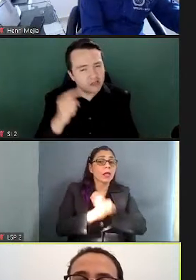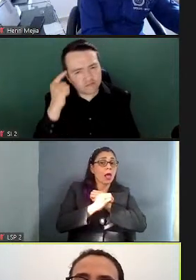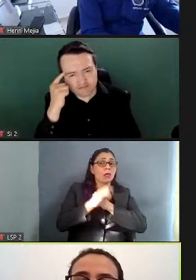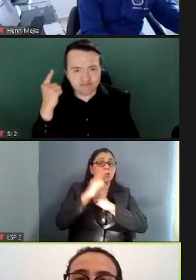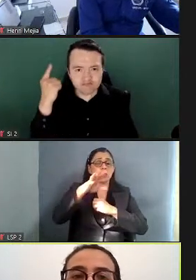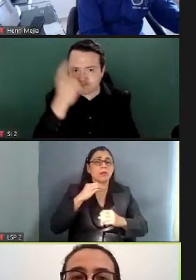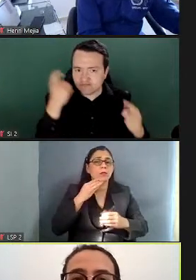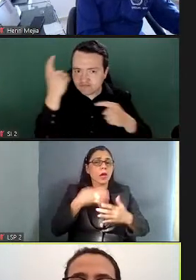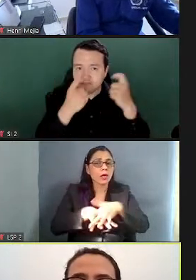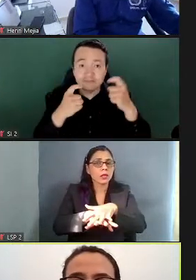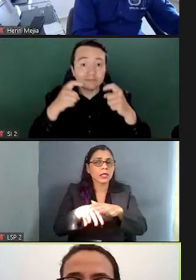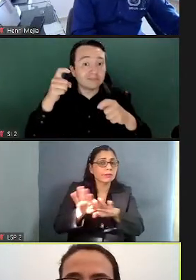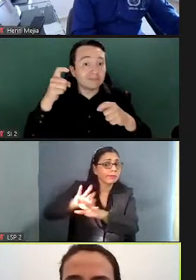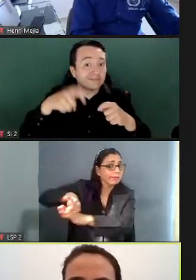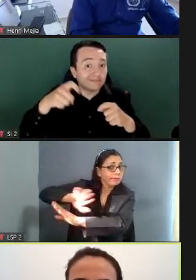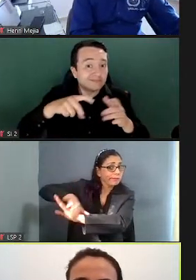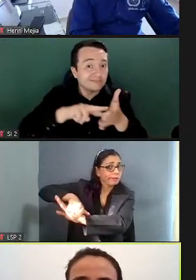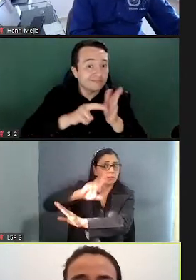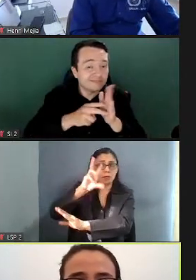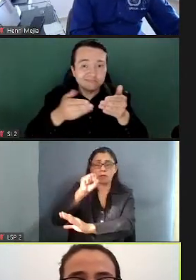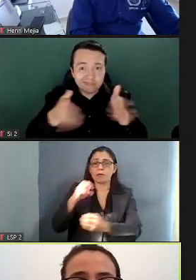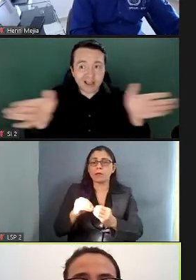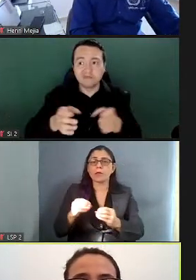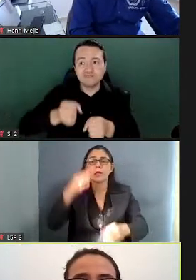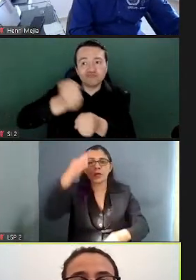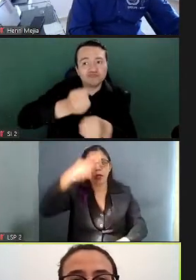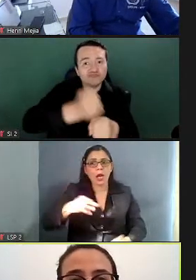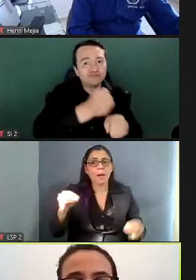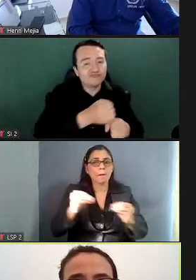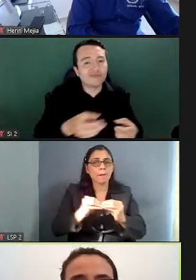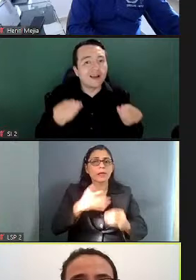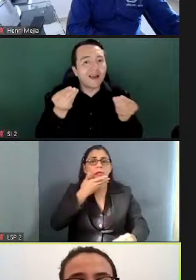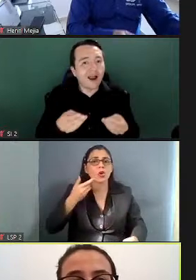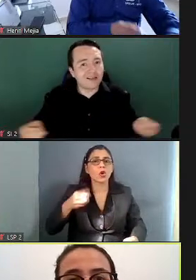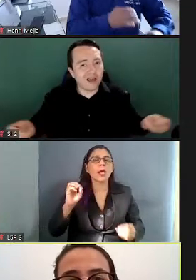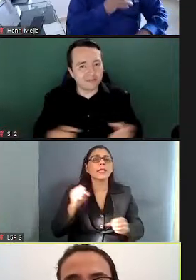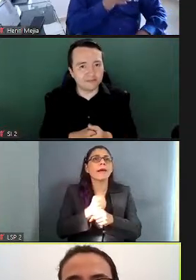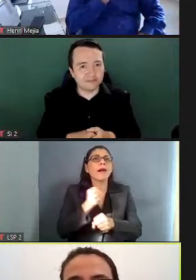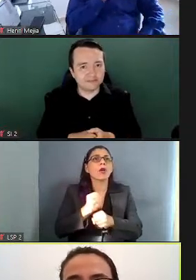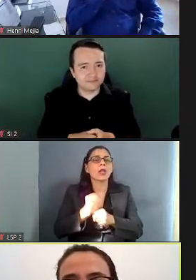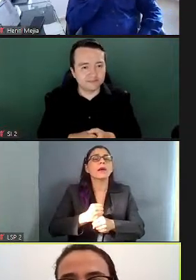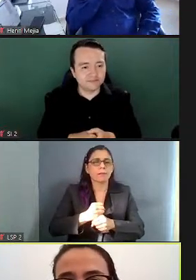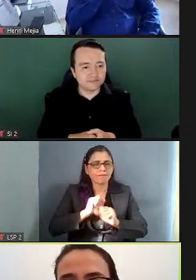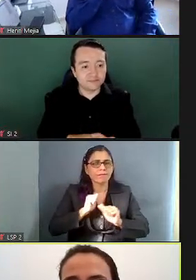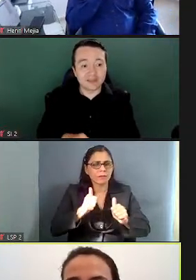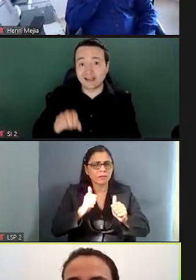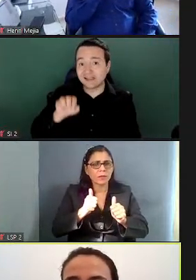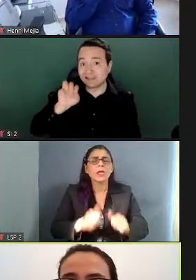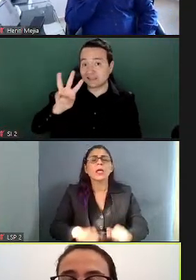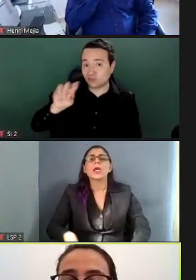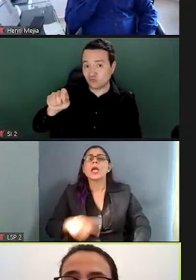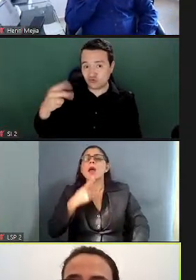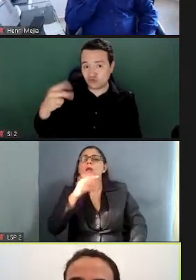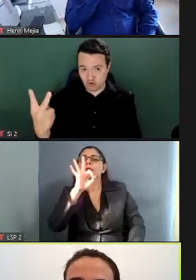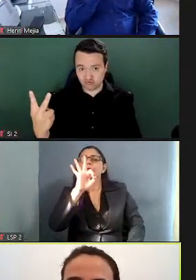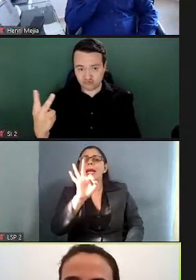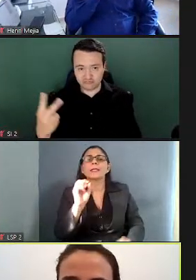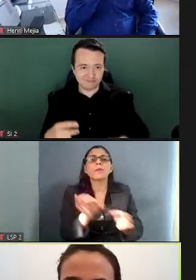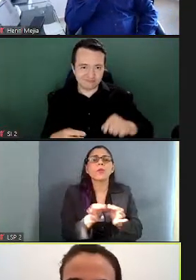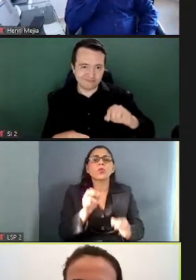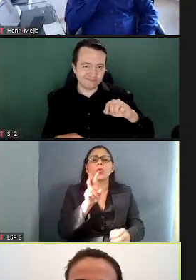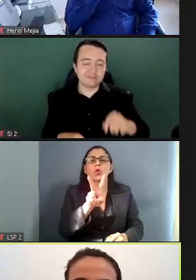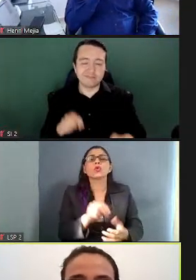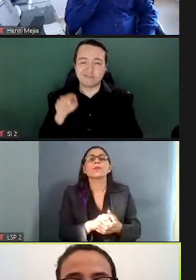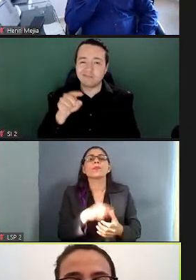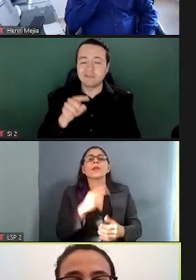imply to generate more and better quality jobs 3.2 provide social protection